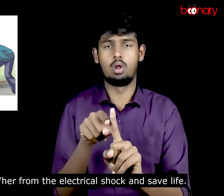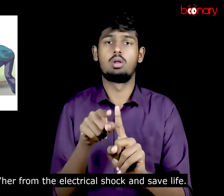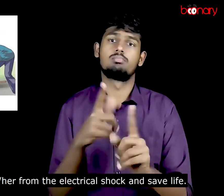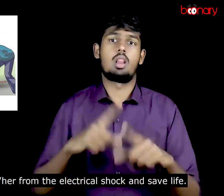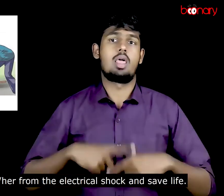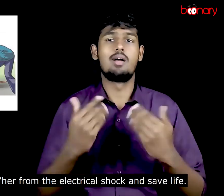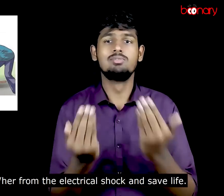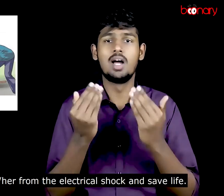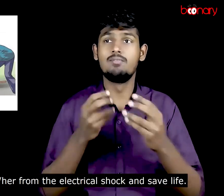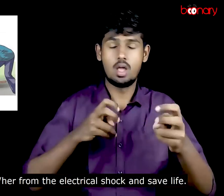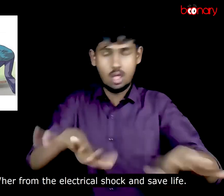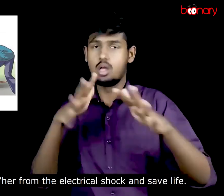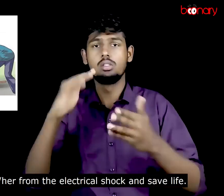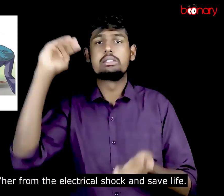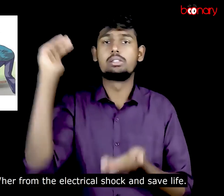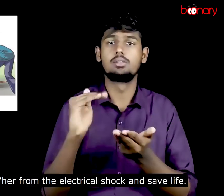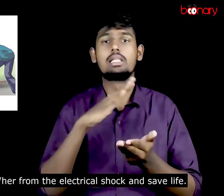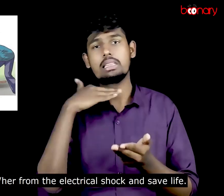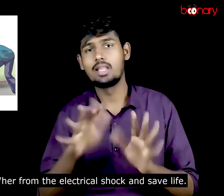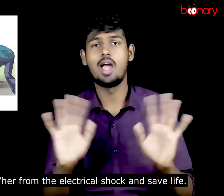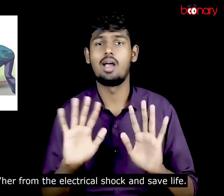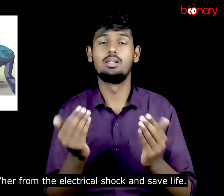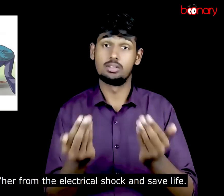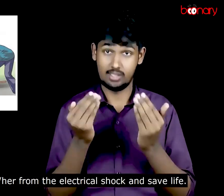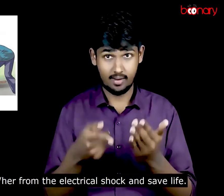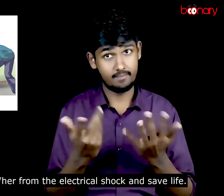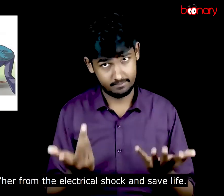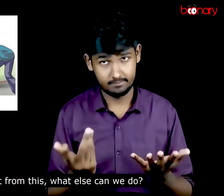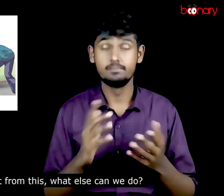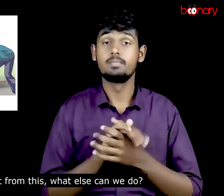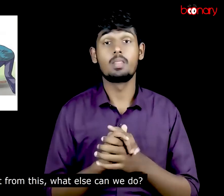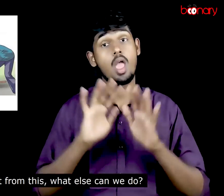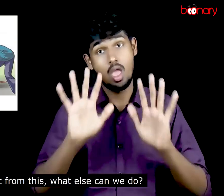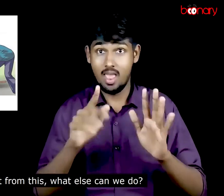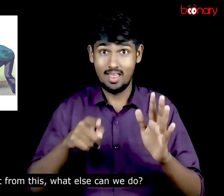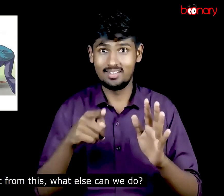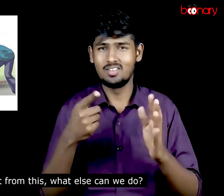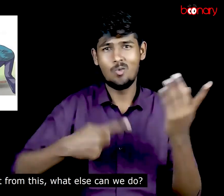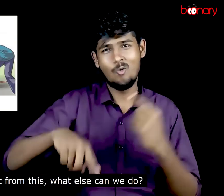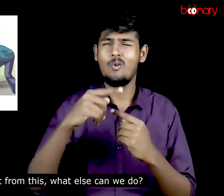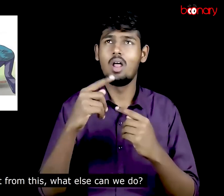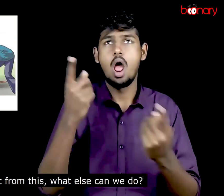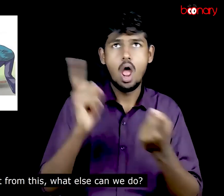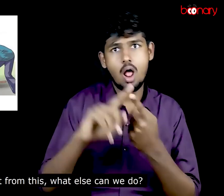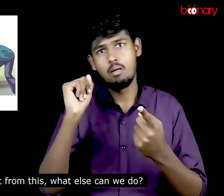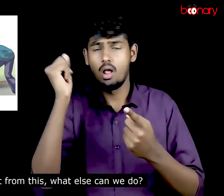him or her from the electrical shock and save life. Apart from this, what else can we